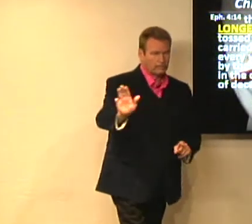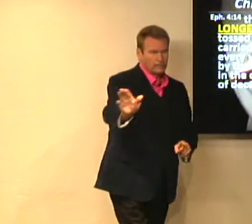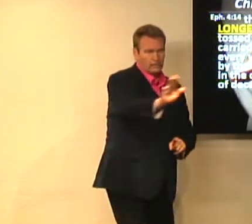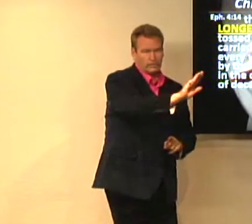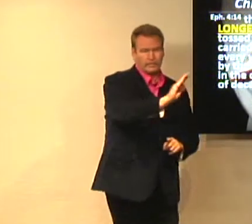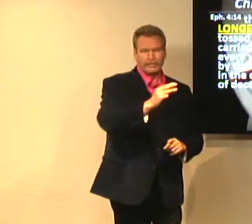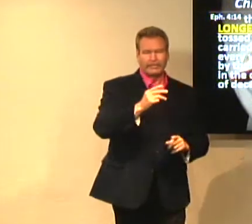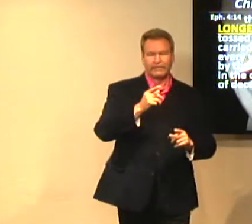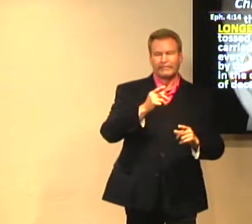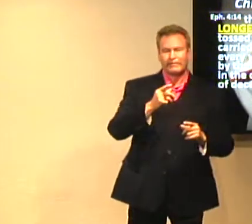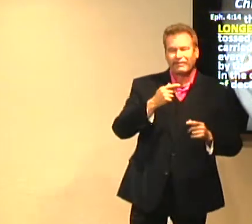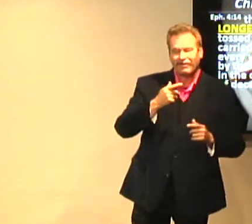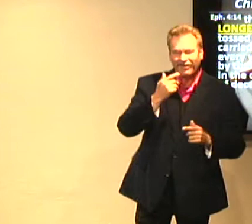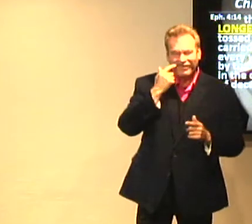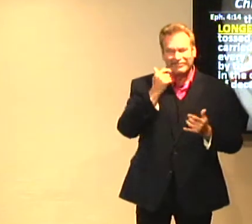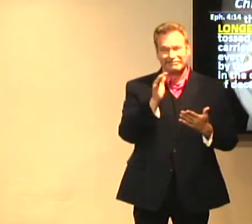Your personal goal.